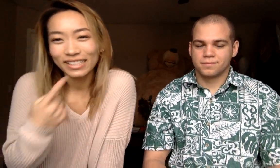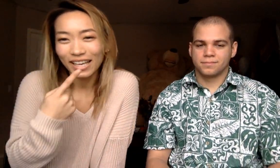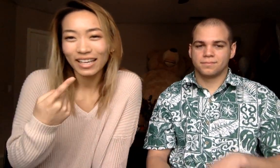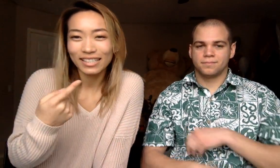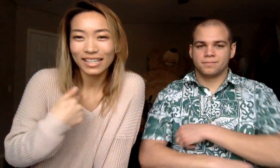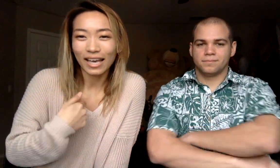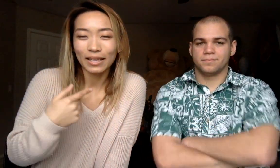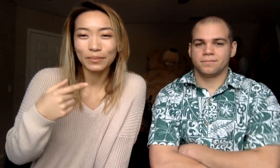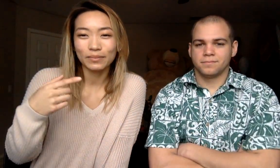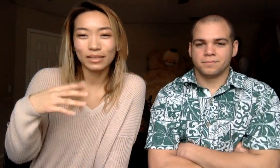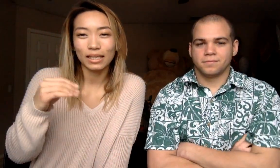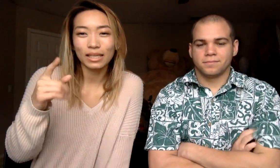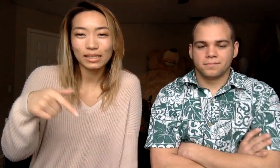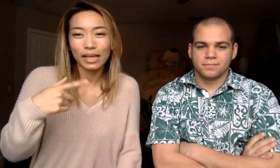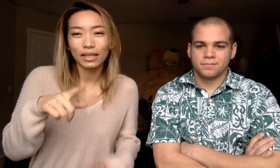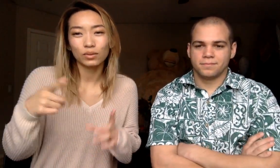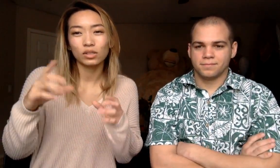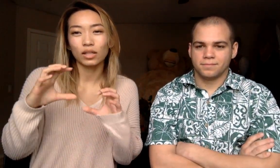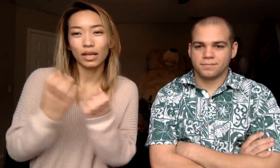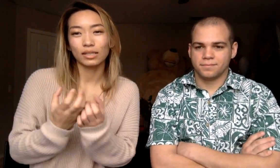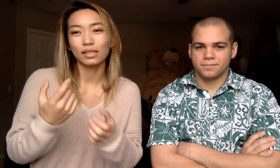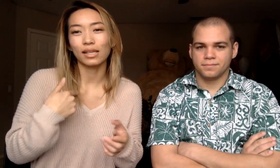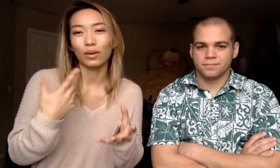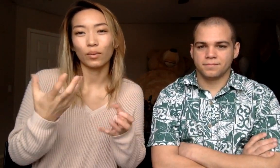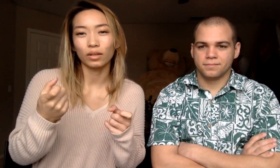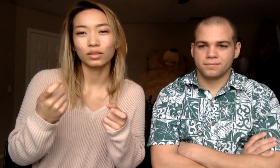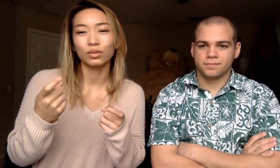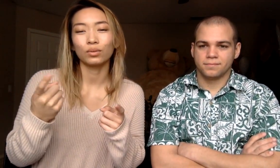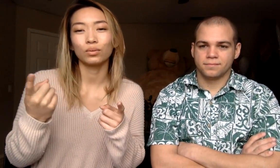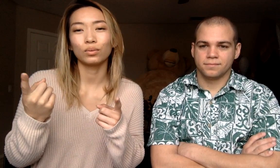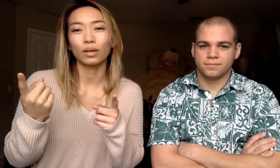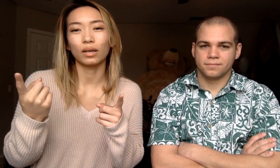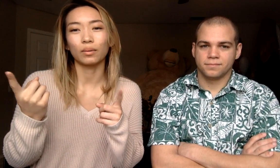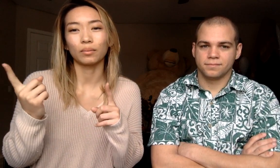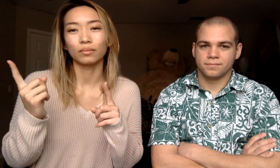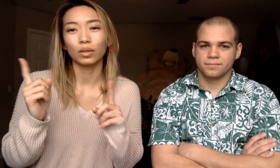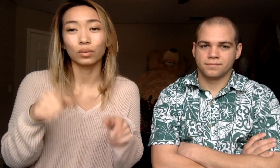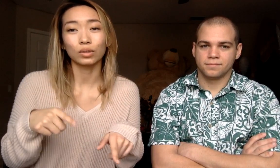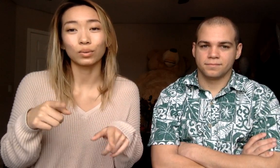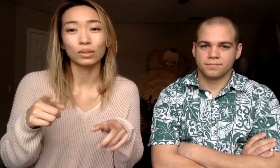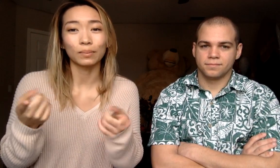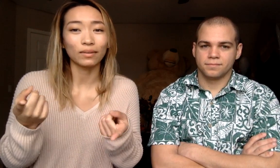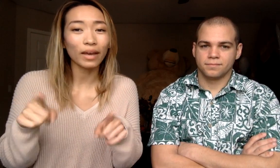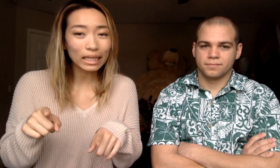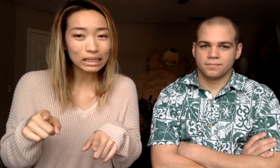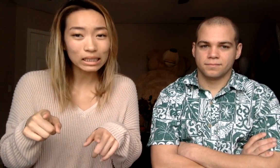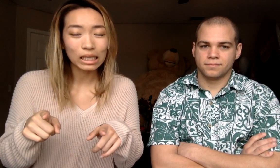says, I'm taking sign language classes. I want to go to some events.